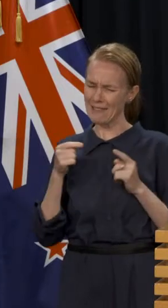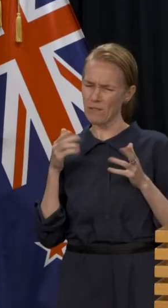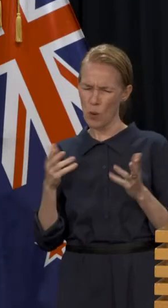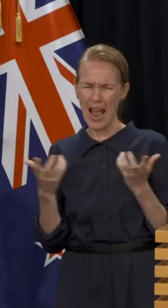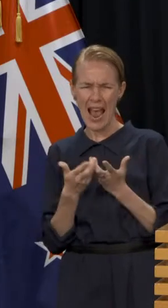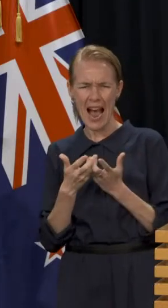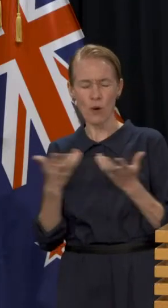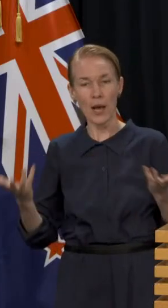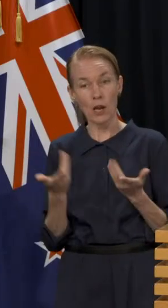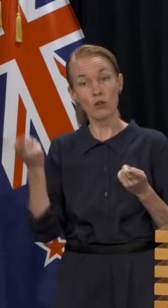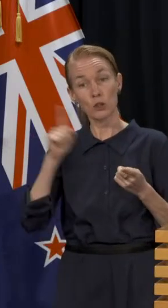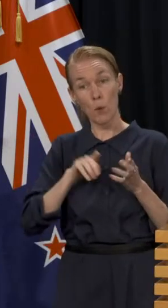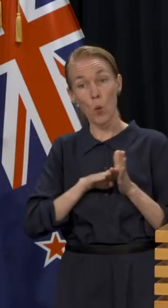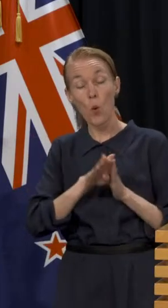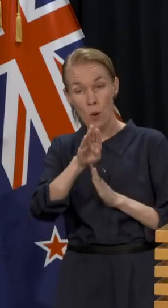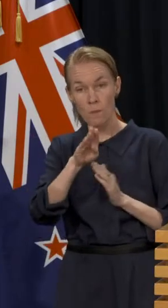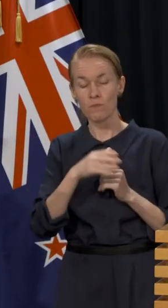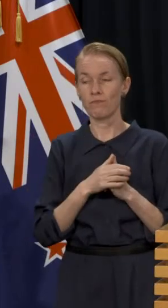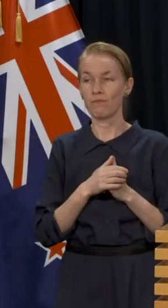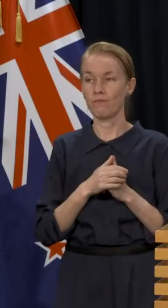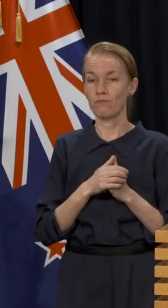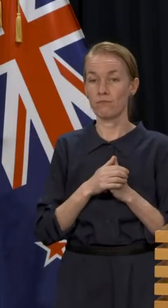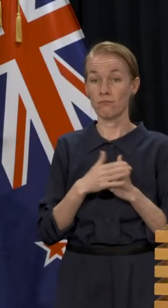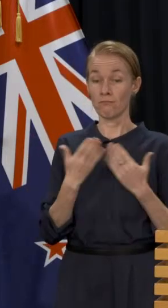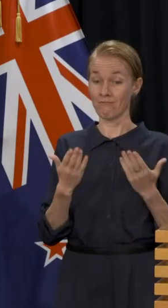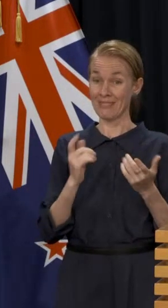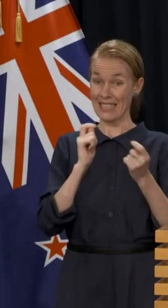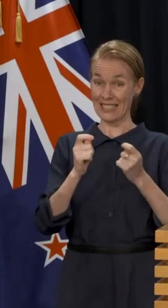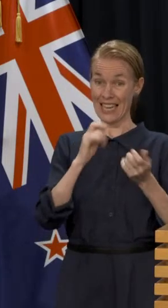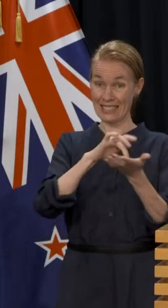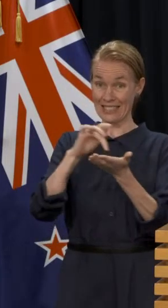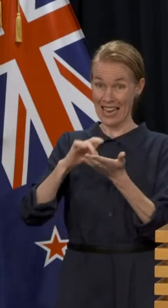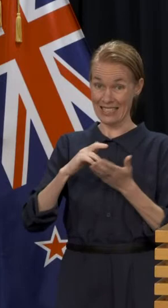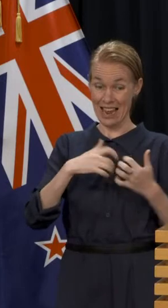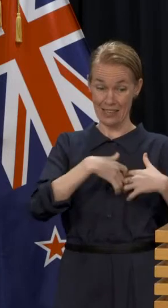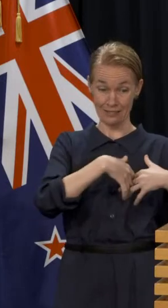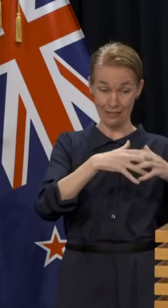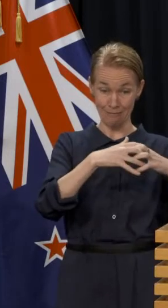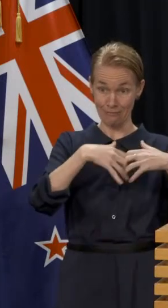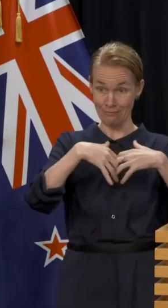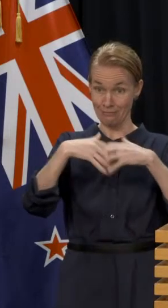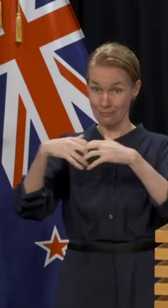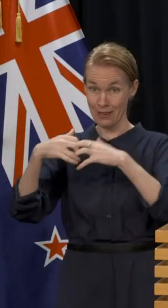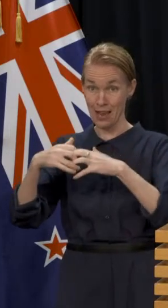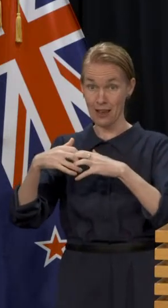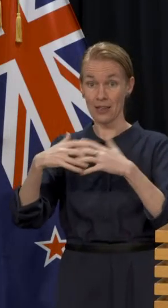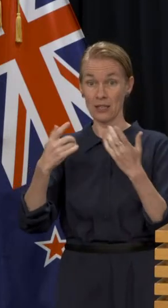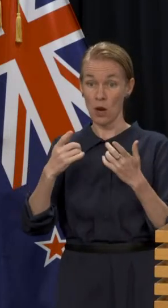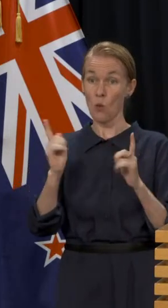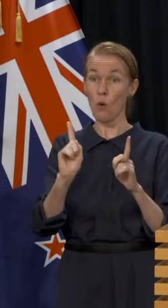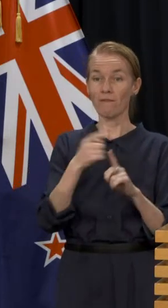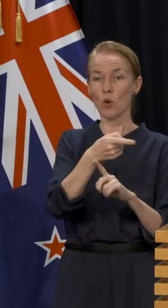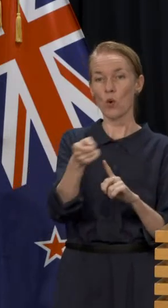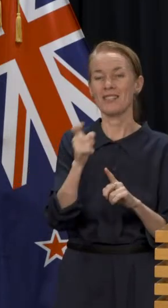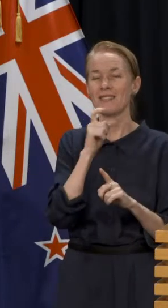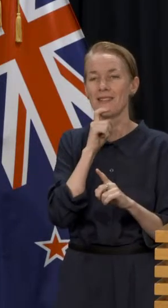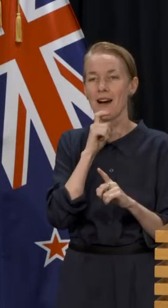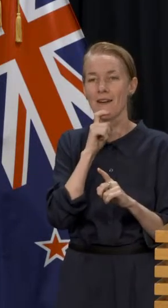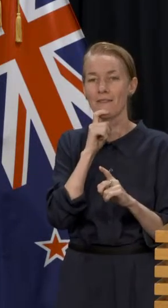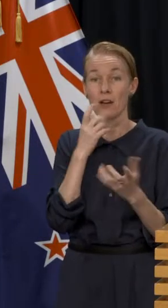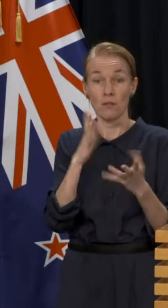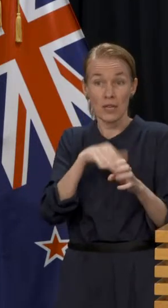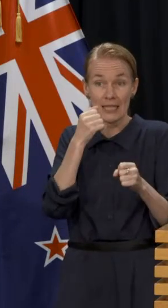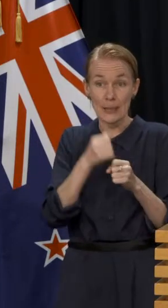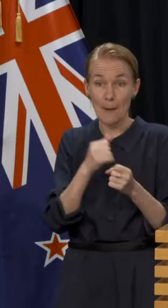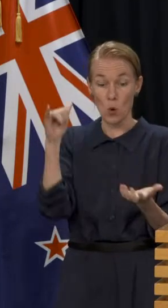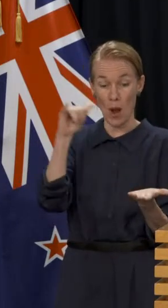I think they've just been standing up all of these testing facilities, to make sure that we're testing staff, for example, at the airport. There is a testing station at the